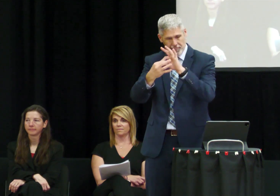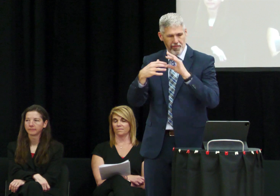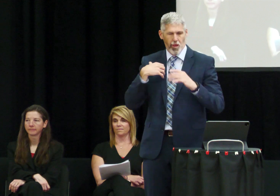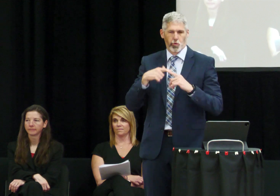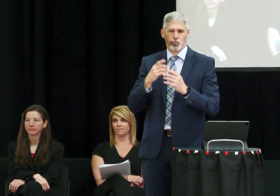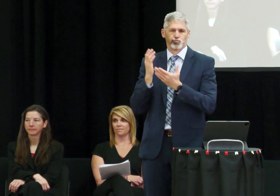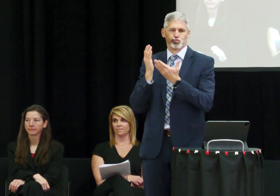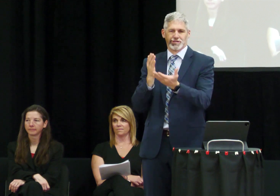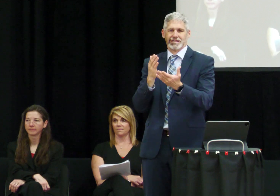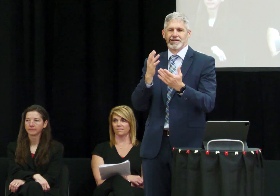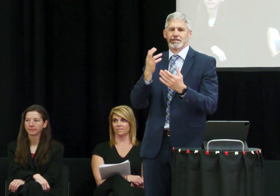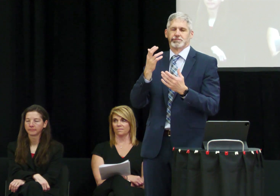Lastly,